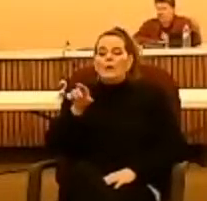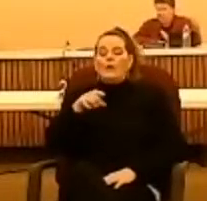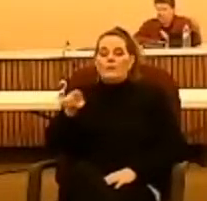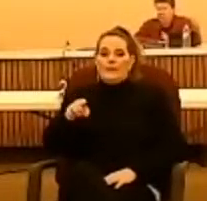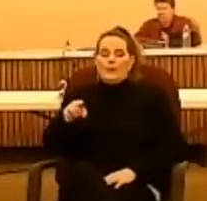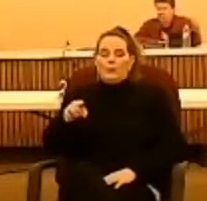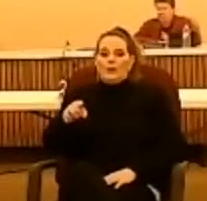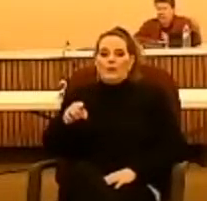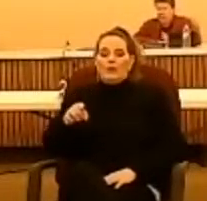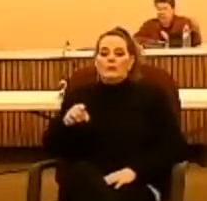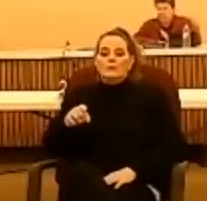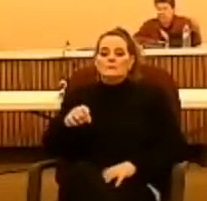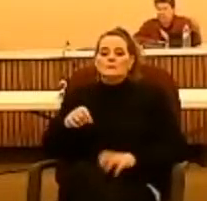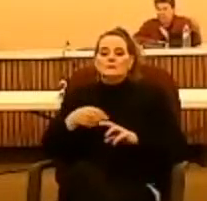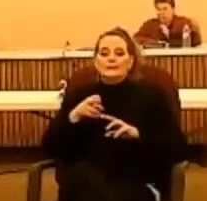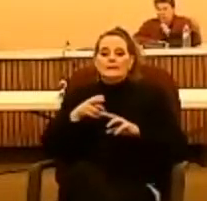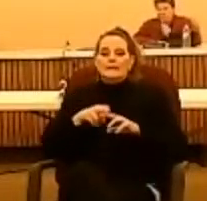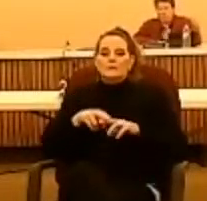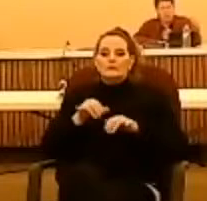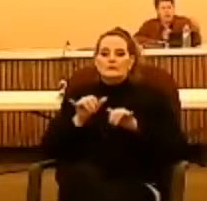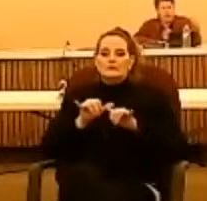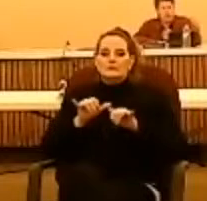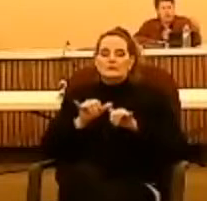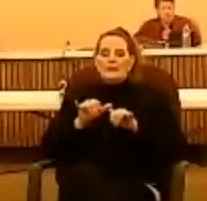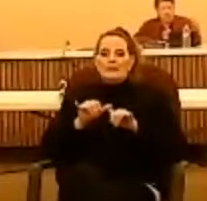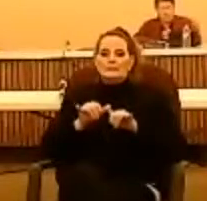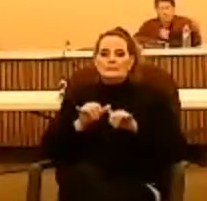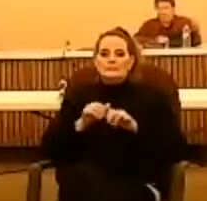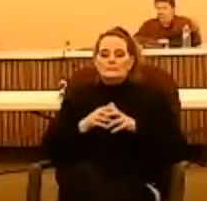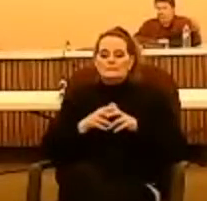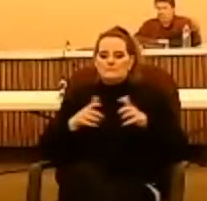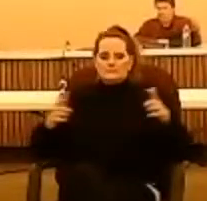widening, the shoulder widening to put the turn lane in